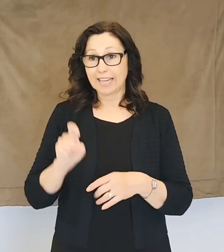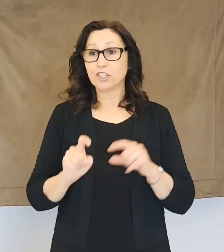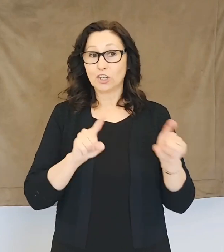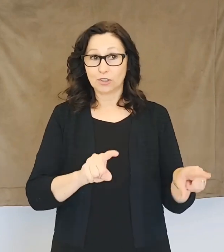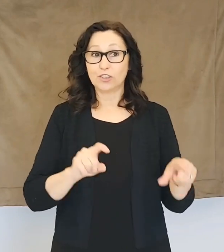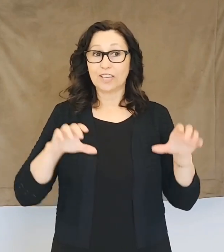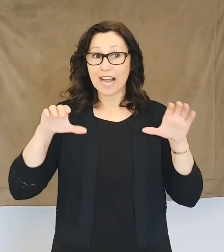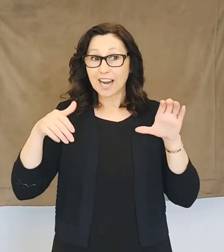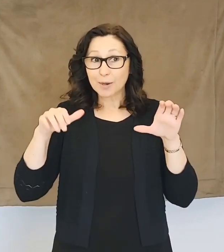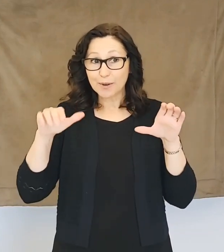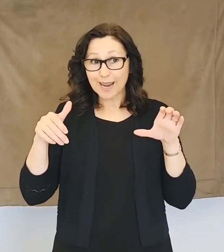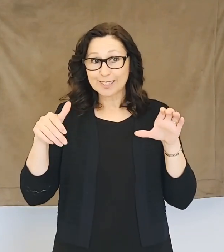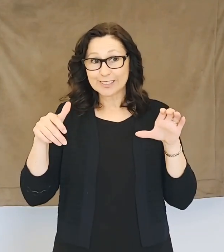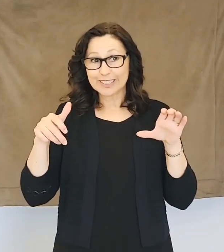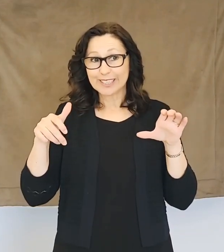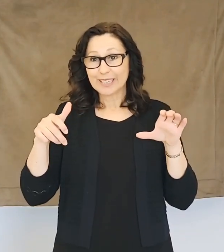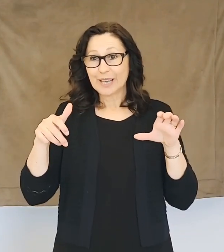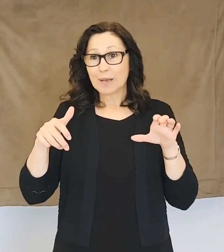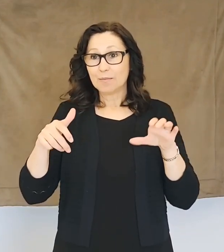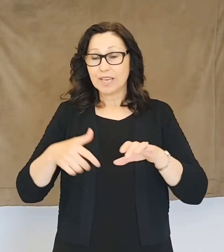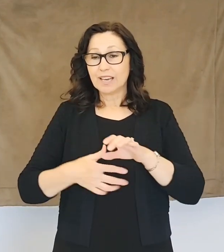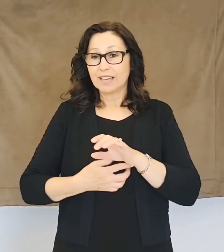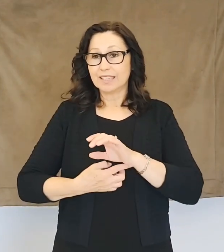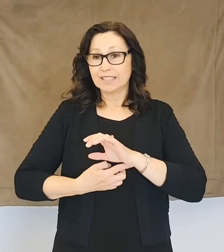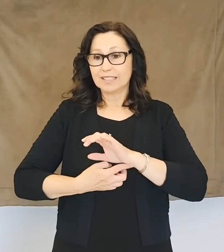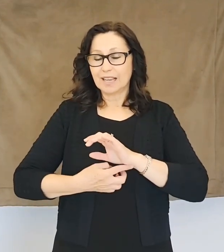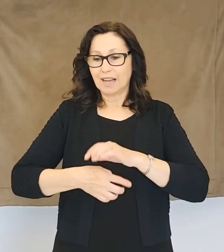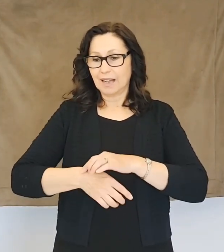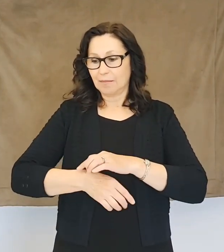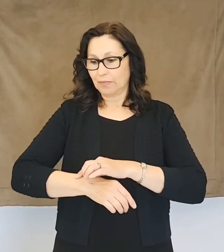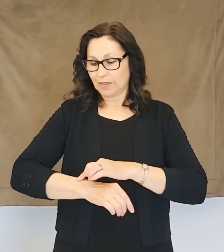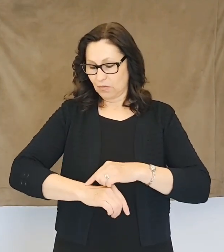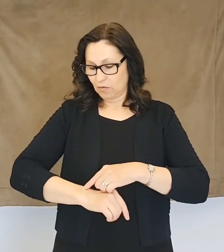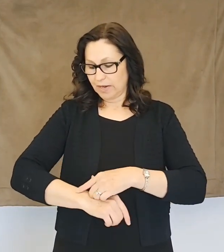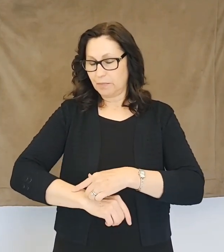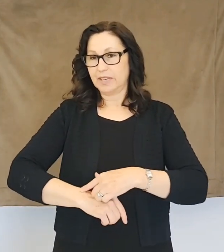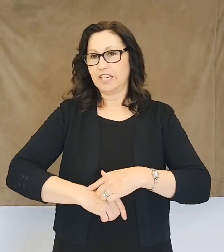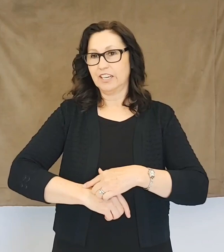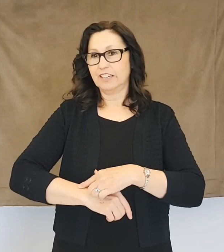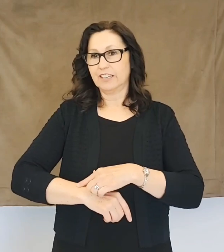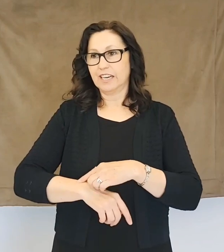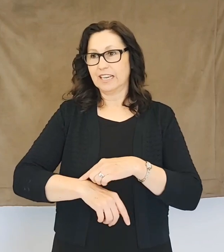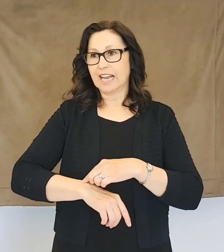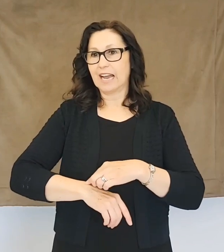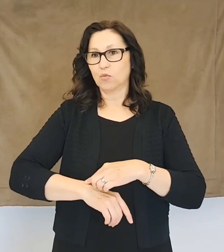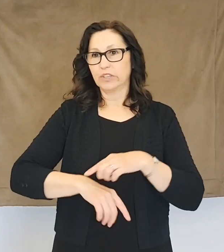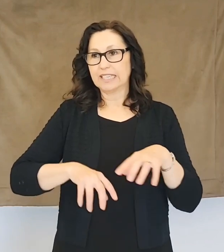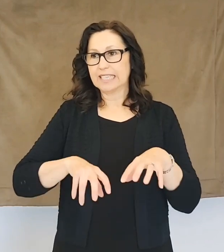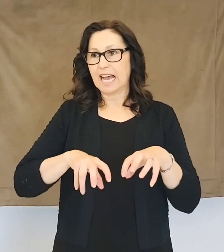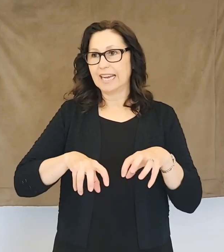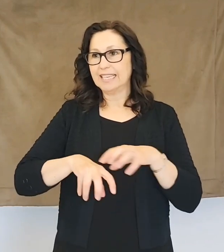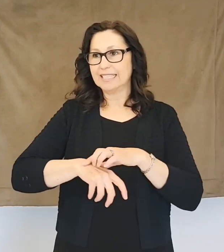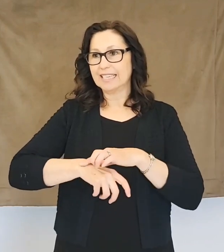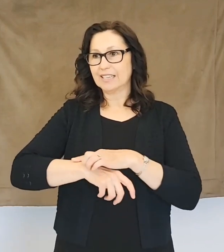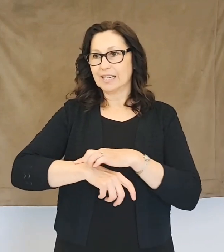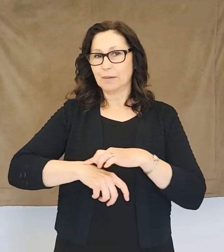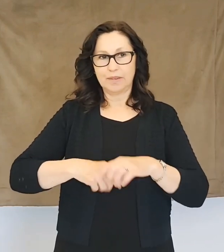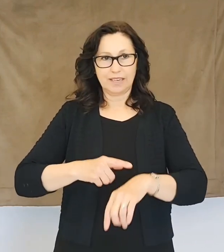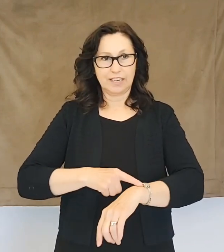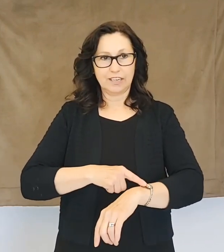to go to the chiropractor because right up in here, it got really tight up in here,